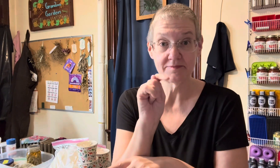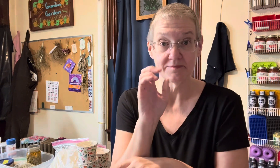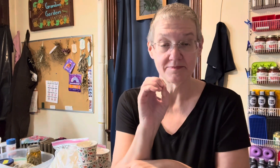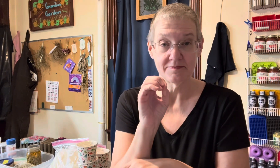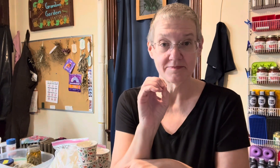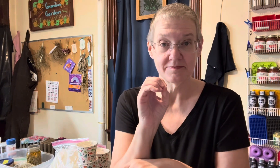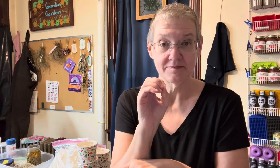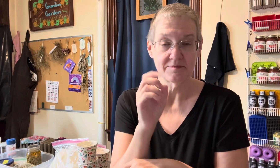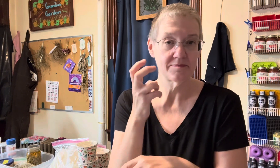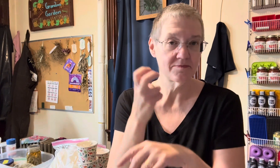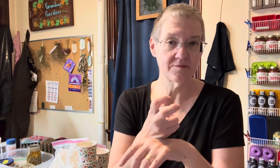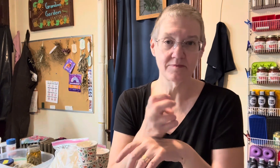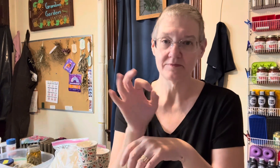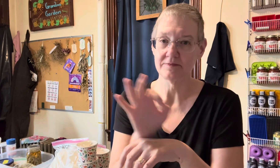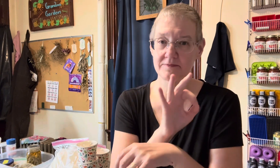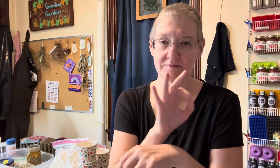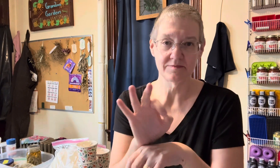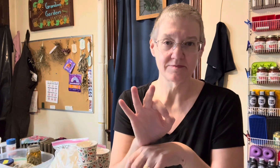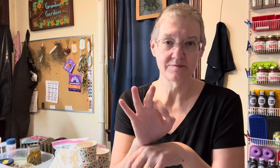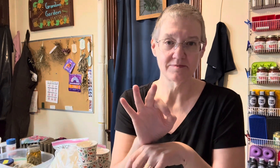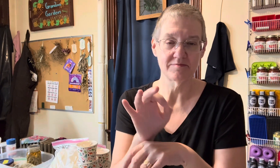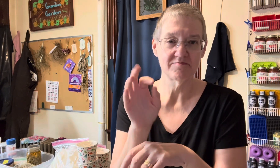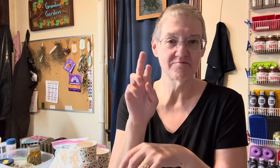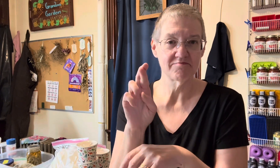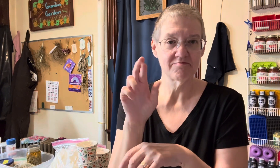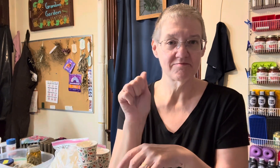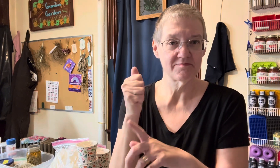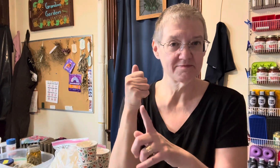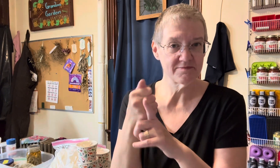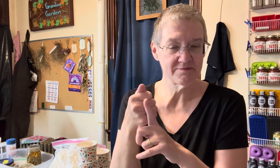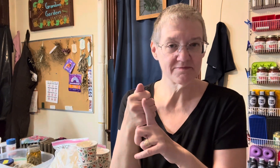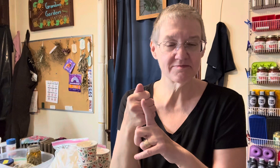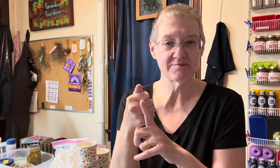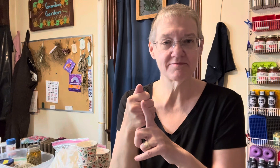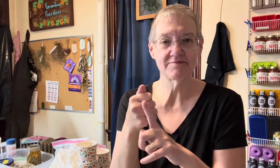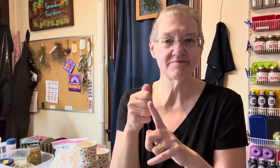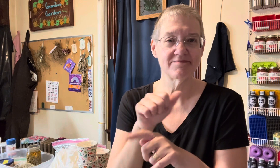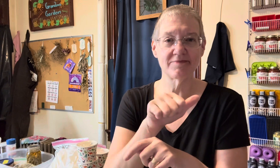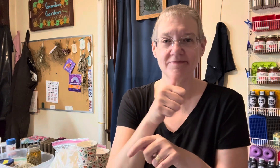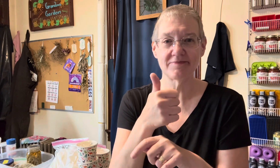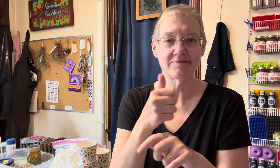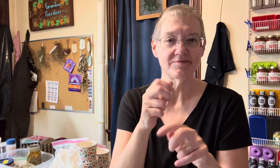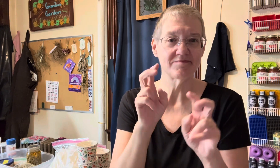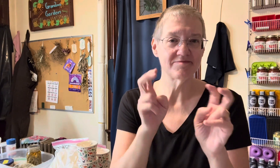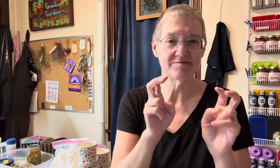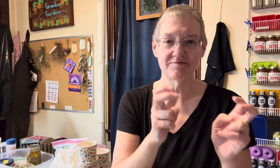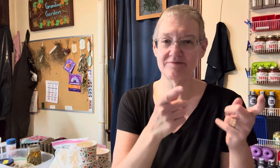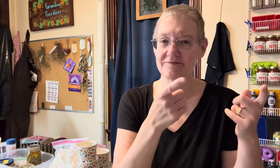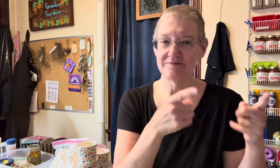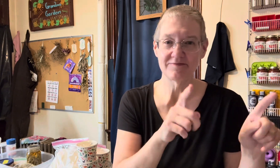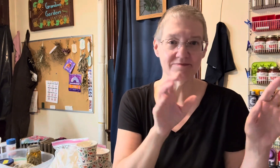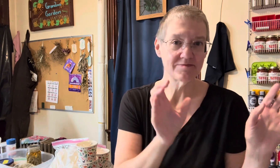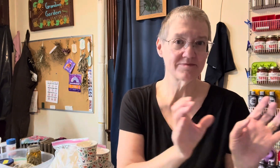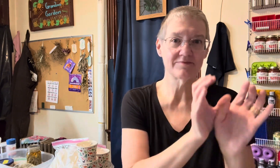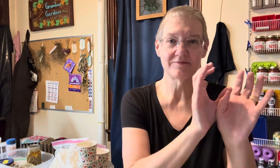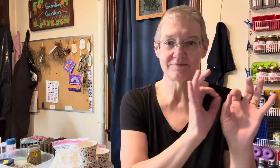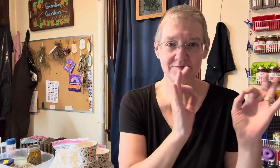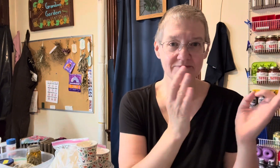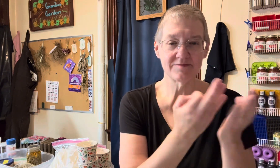So before the keto diet, it was difficult to function. The RA hit me, then we had some other family crisis